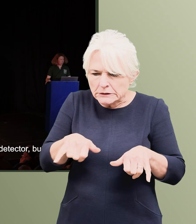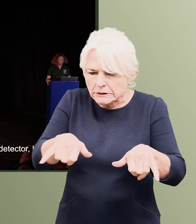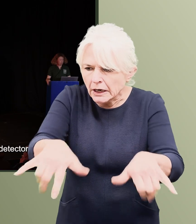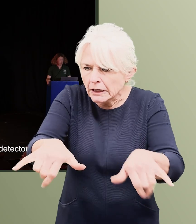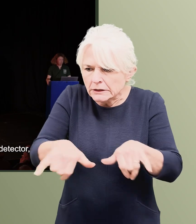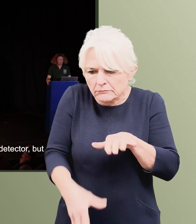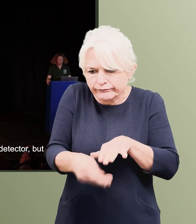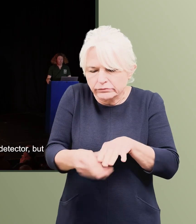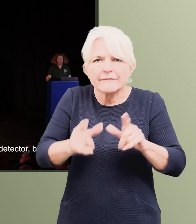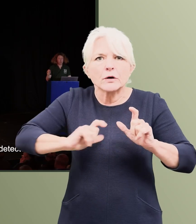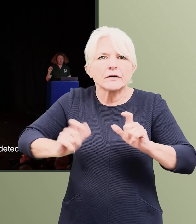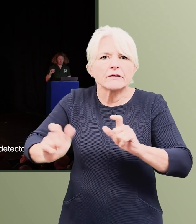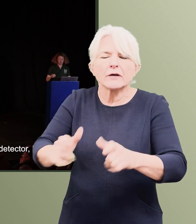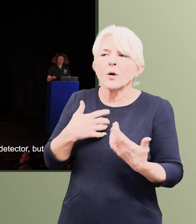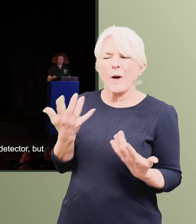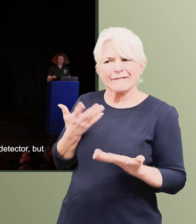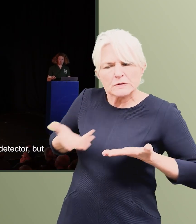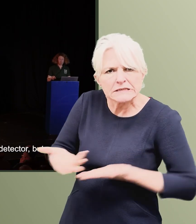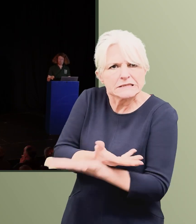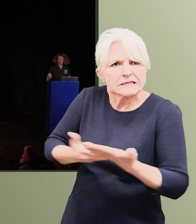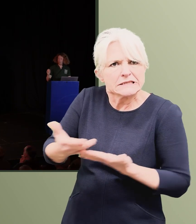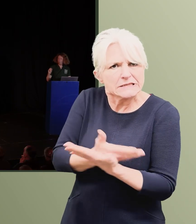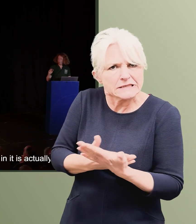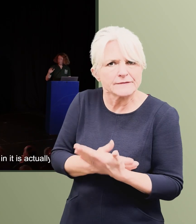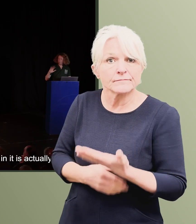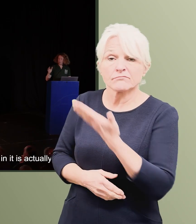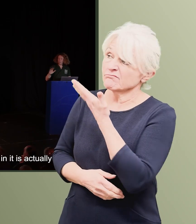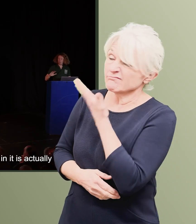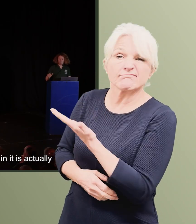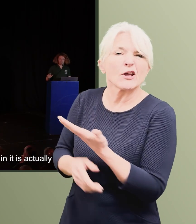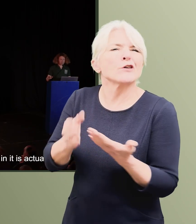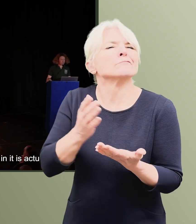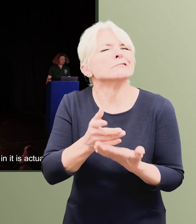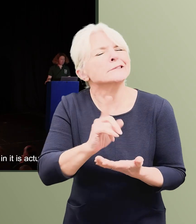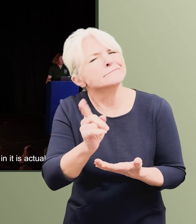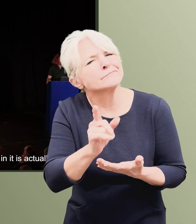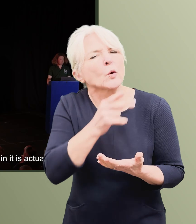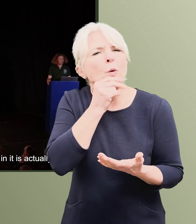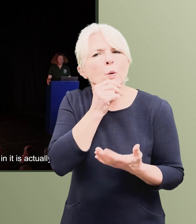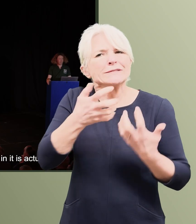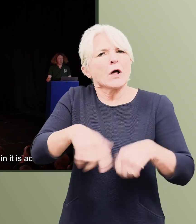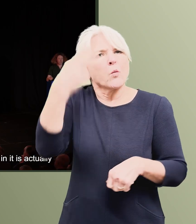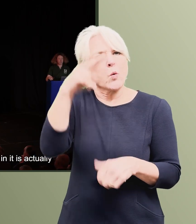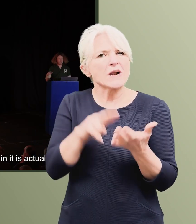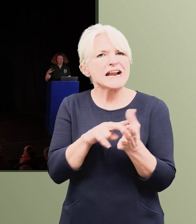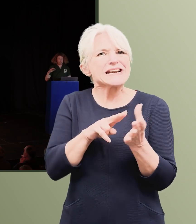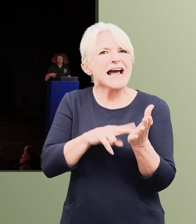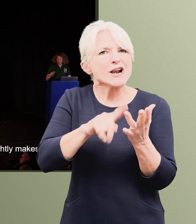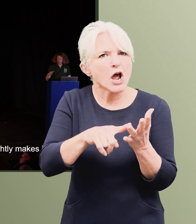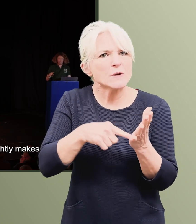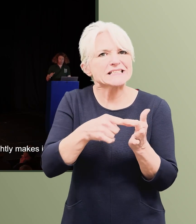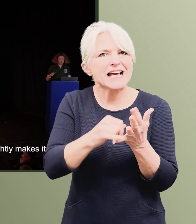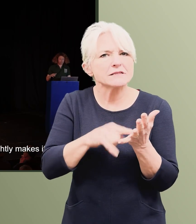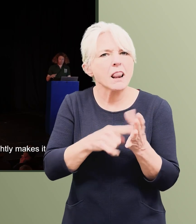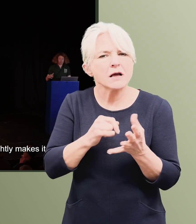a very posh metal detector, but down to the nanoteslas. And the reason that we can see archaeological remains in it is actually